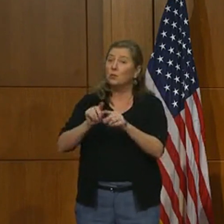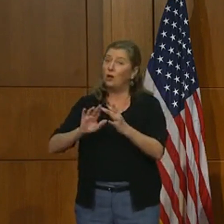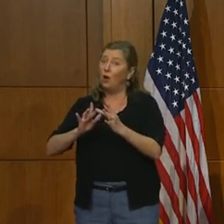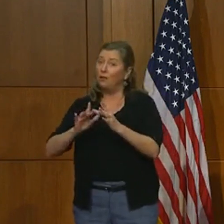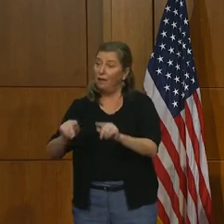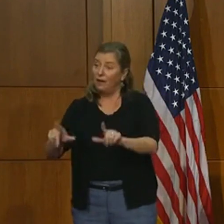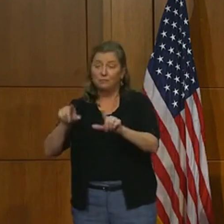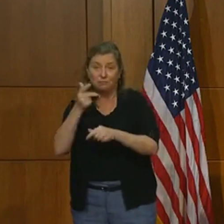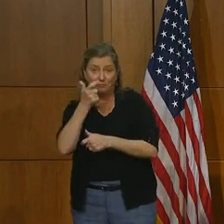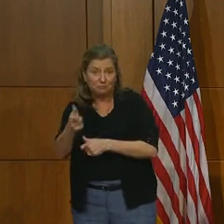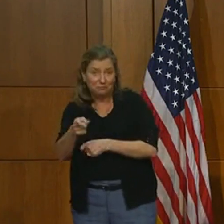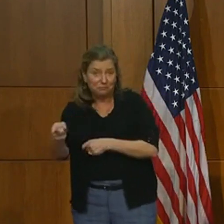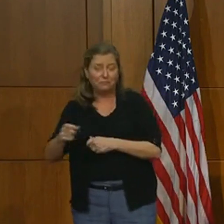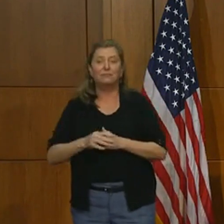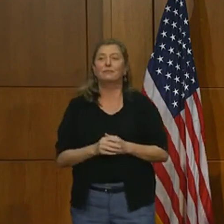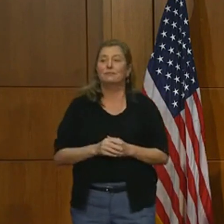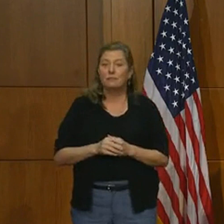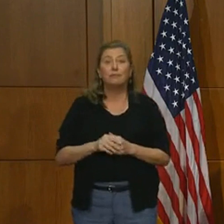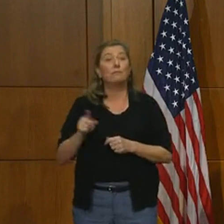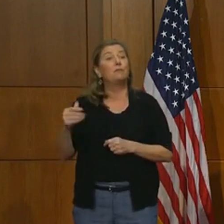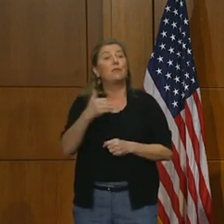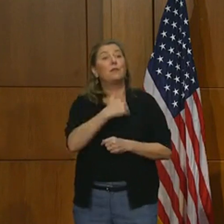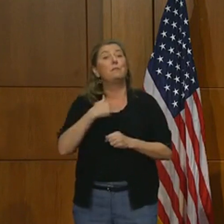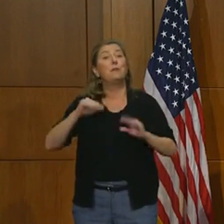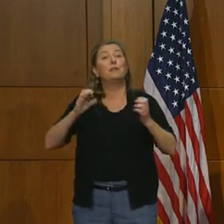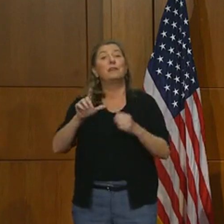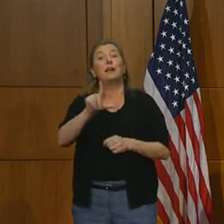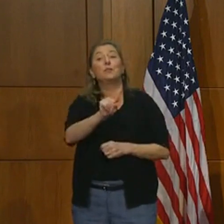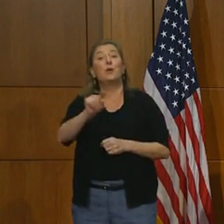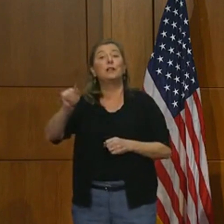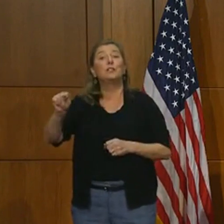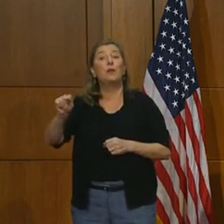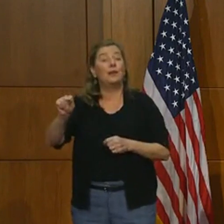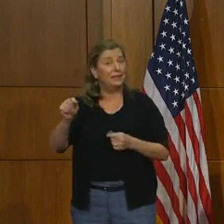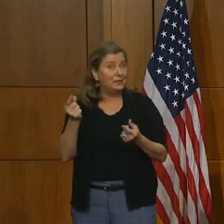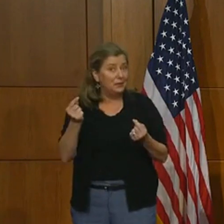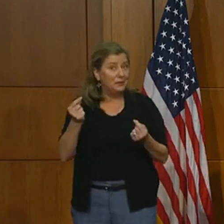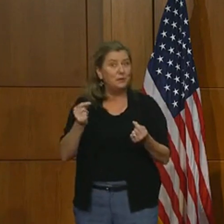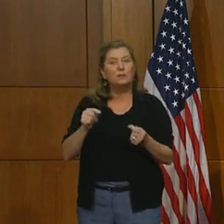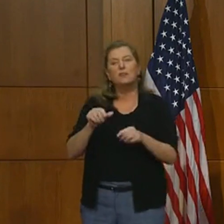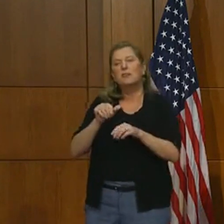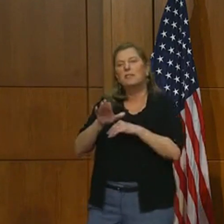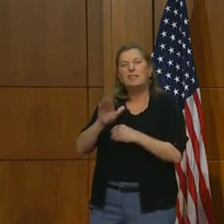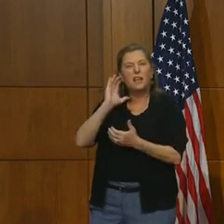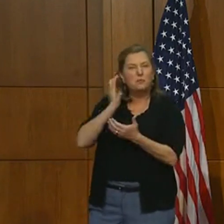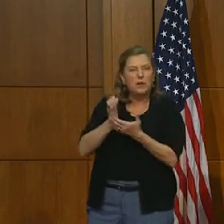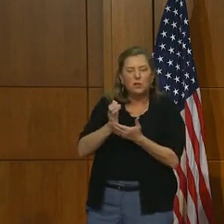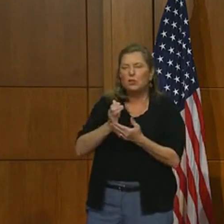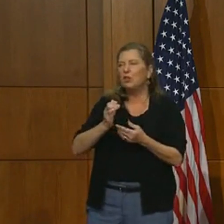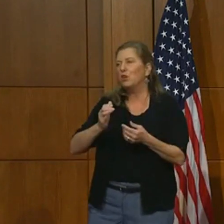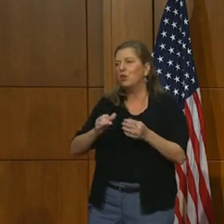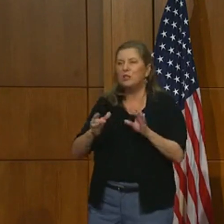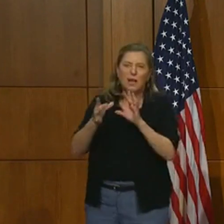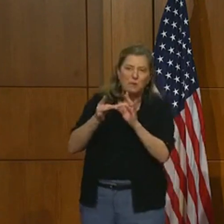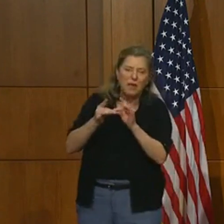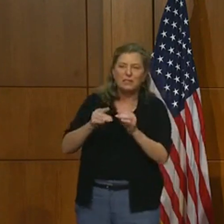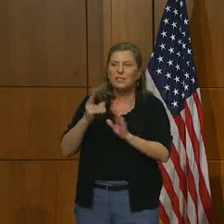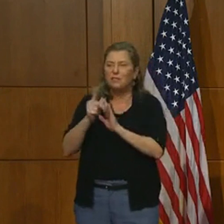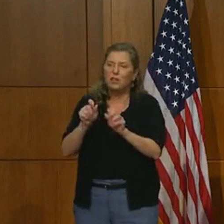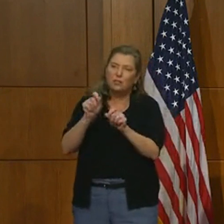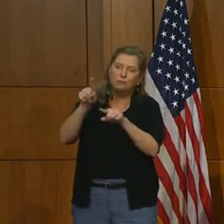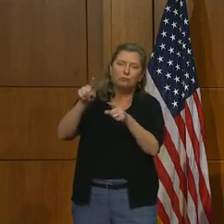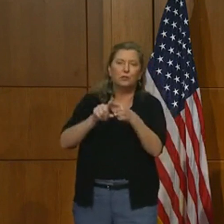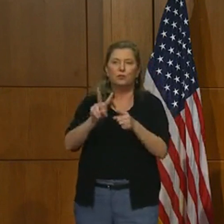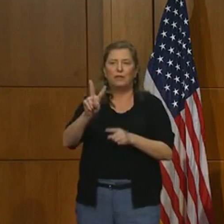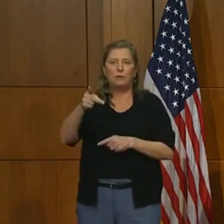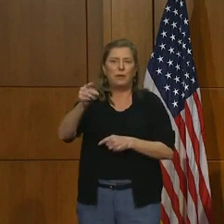online. Members of the class of 2020 can send VPM photos, messages, videos, and